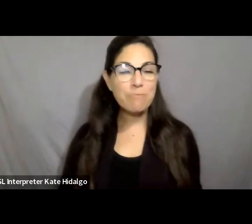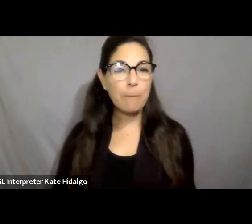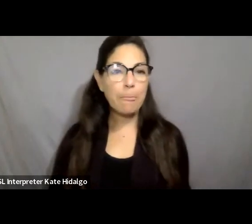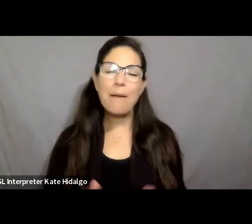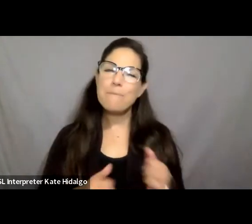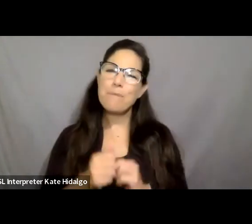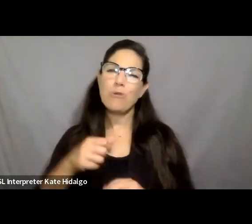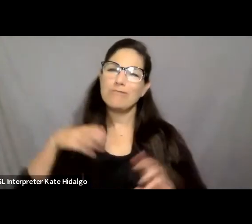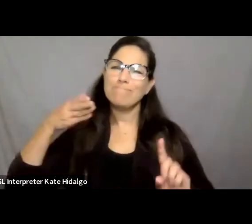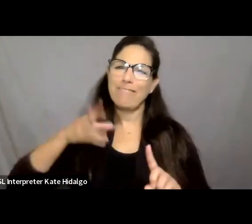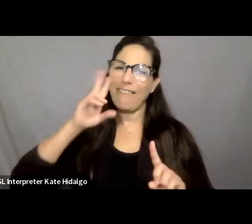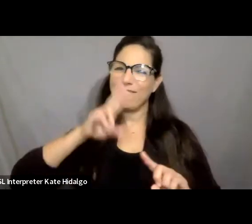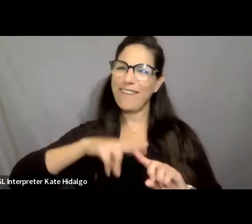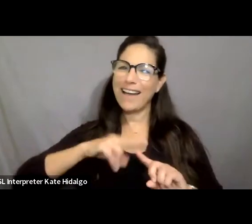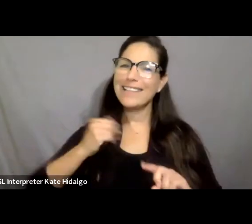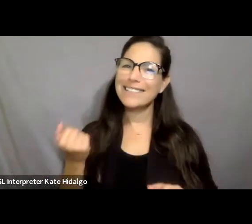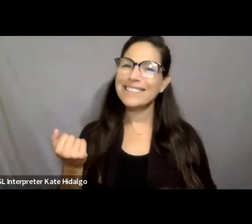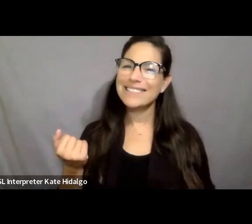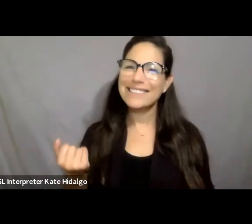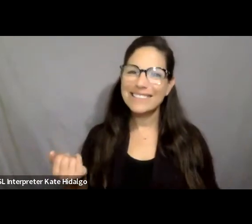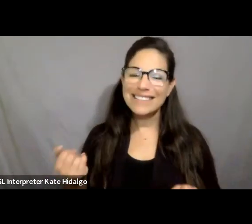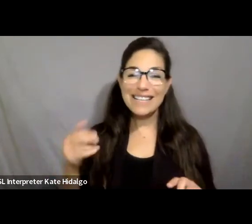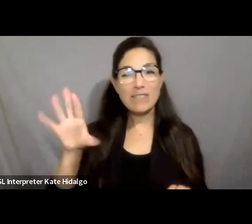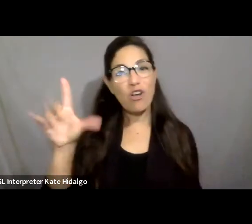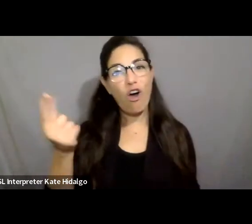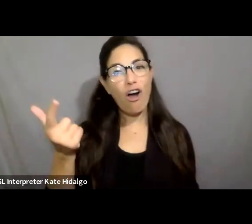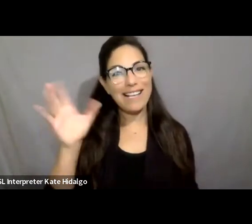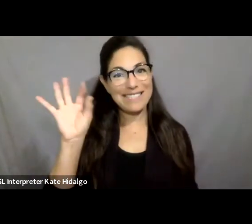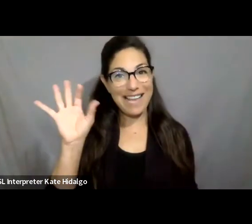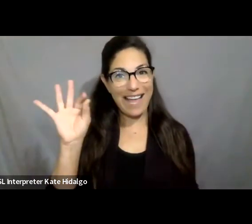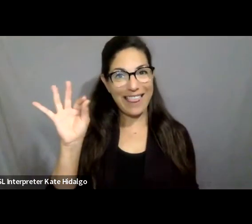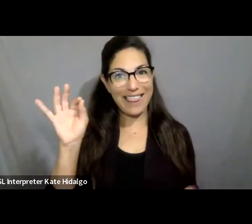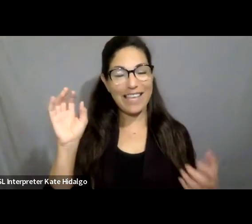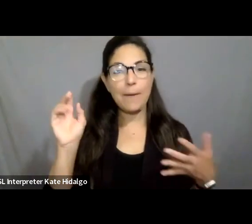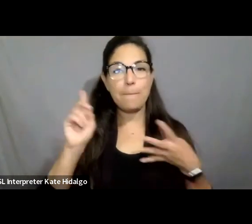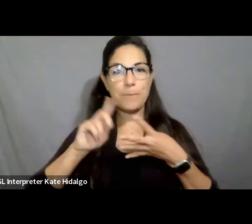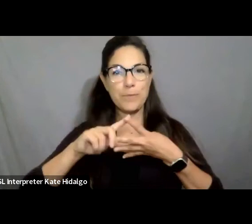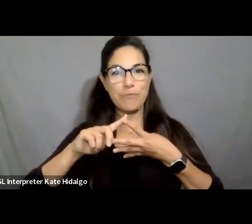about fun. And so that was around August 9th.